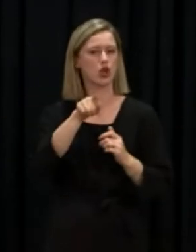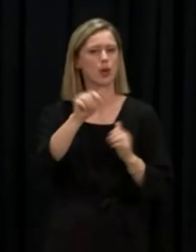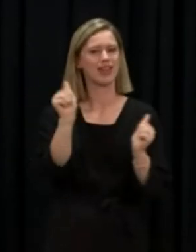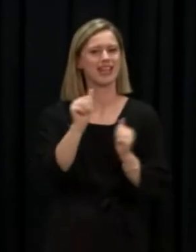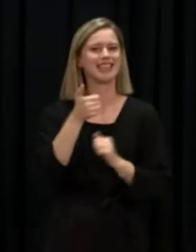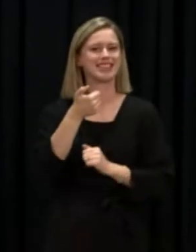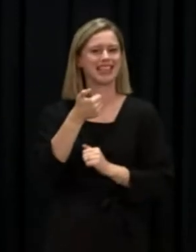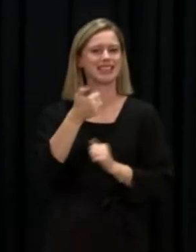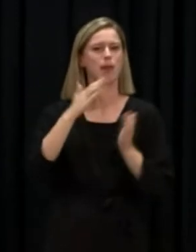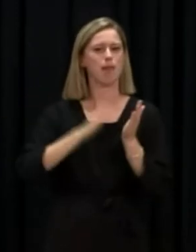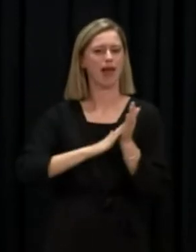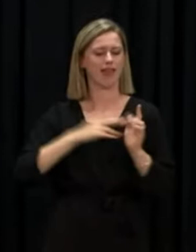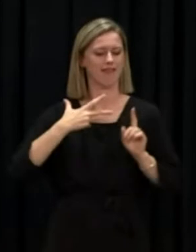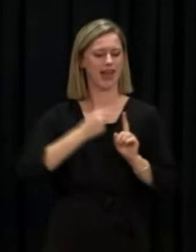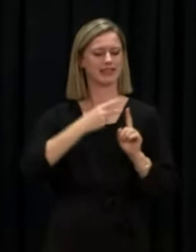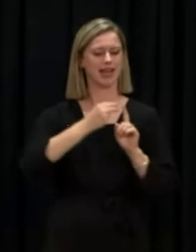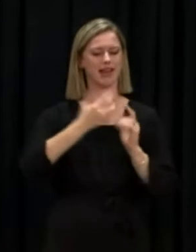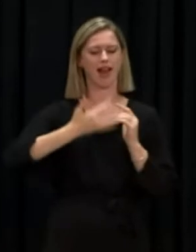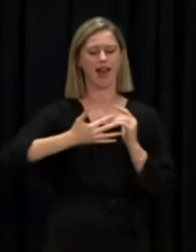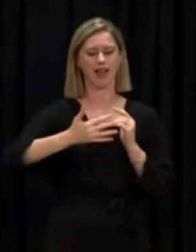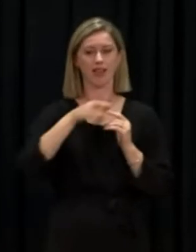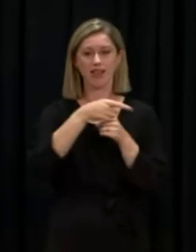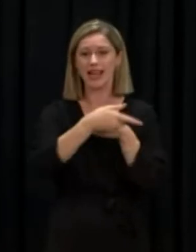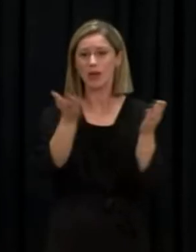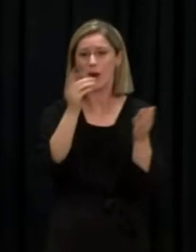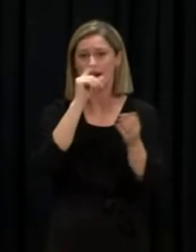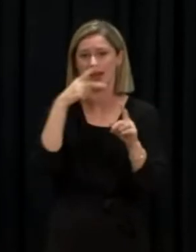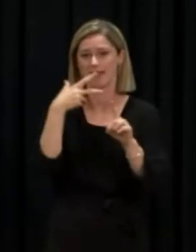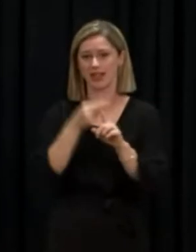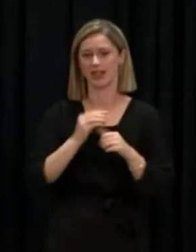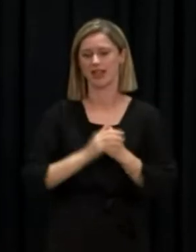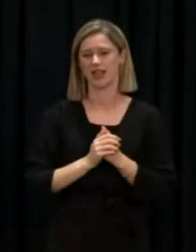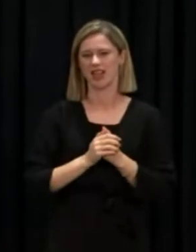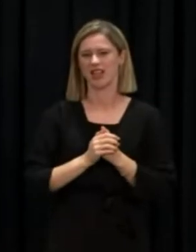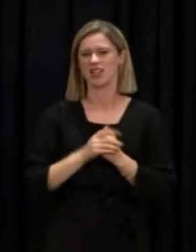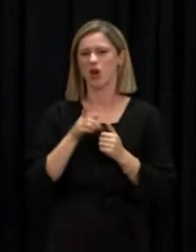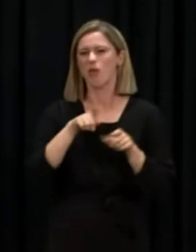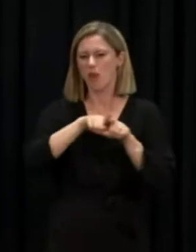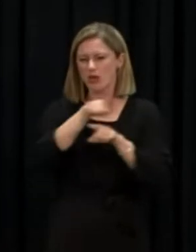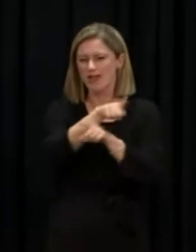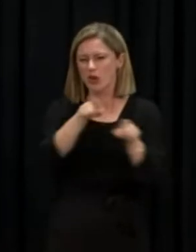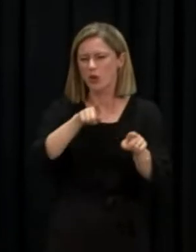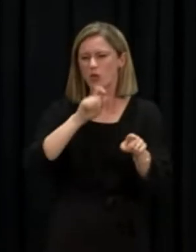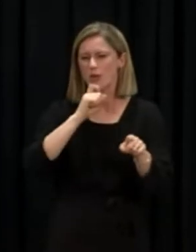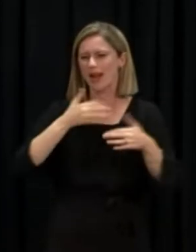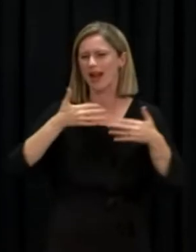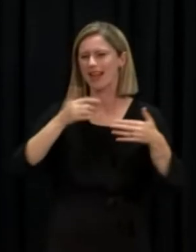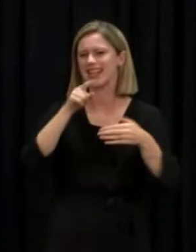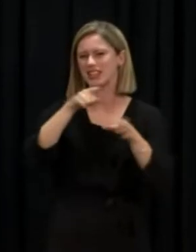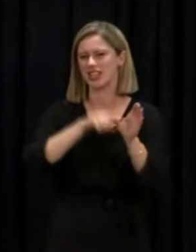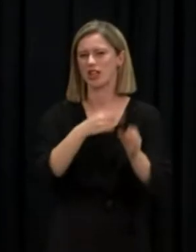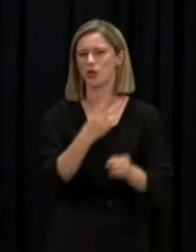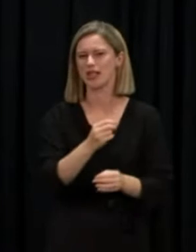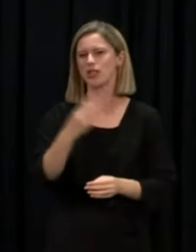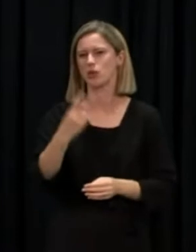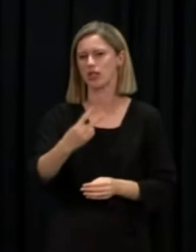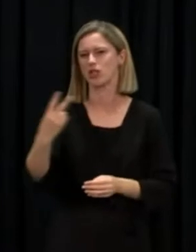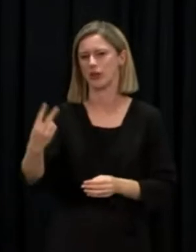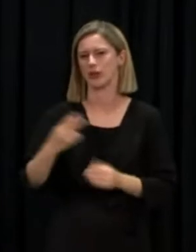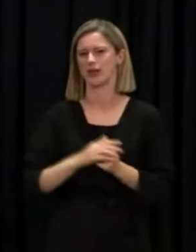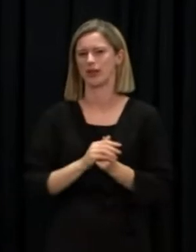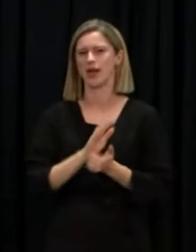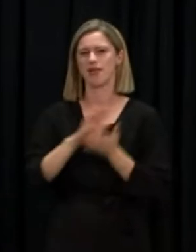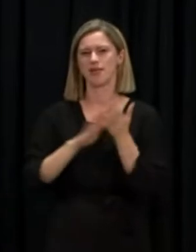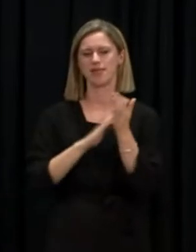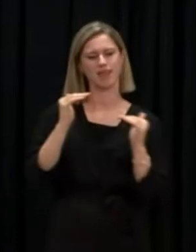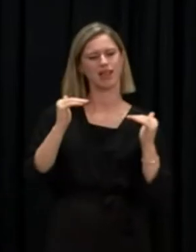their primary vaccine course, most of which will naturally happen in 2022. That ensures simplicity and it ensures